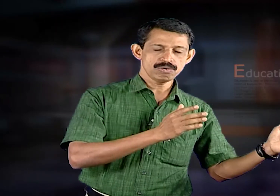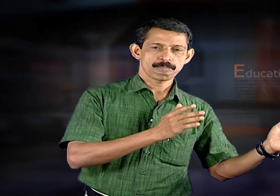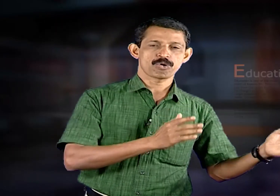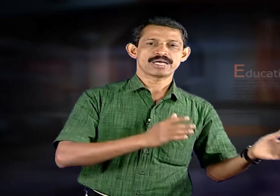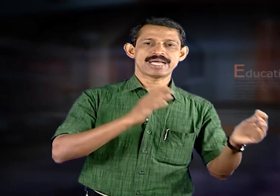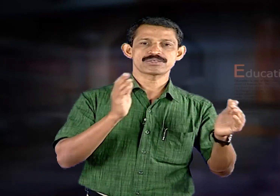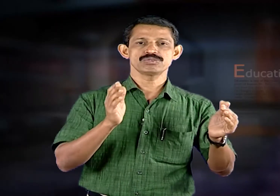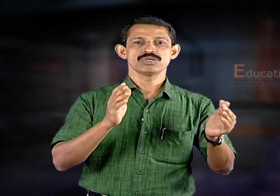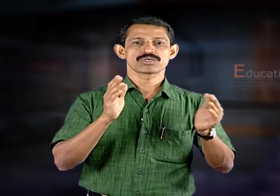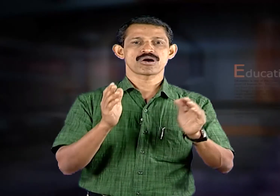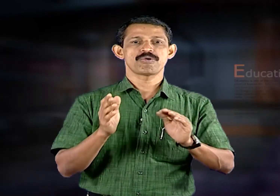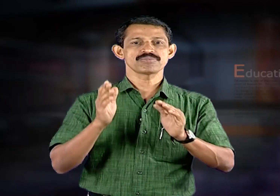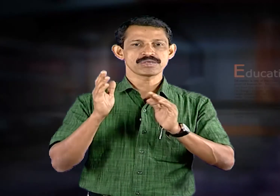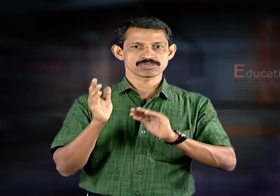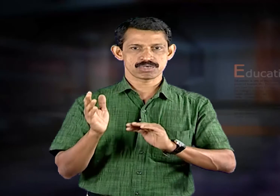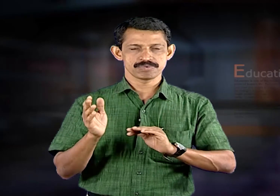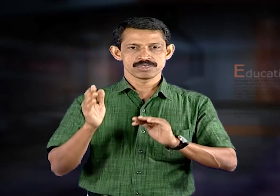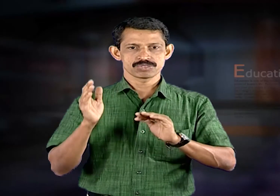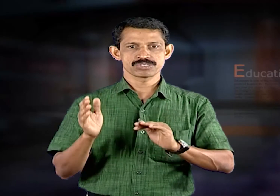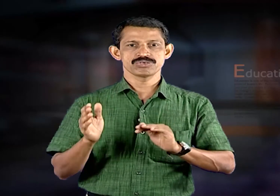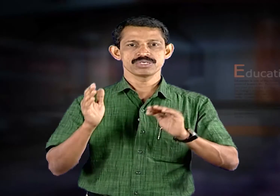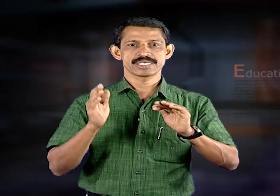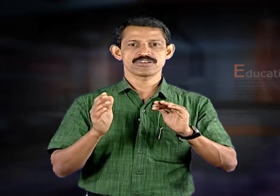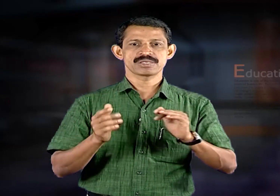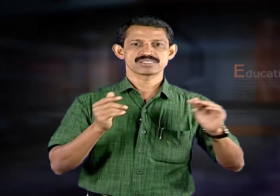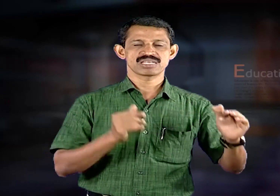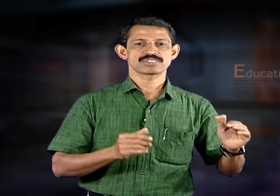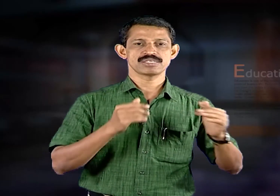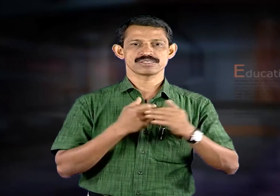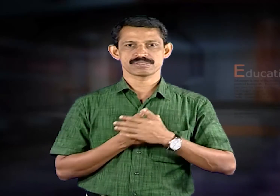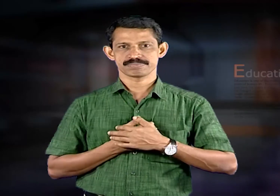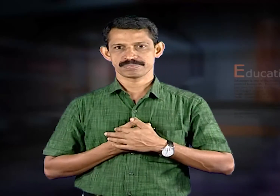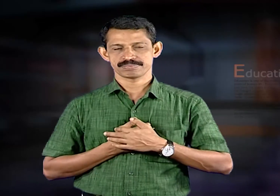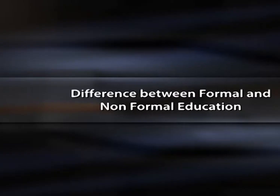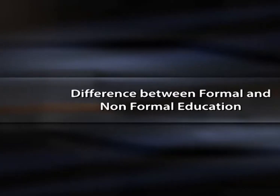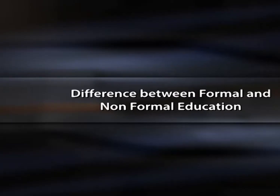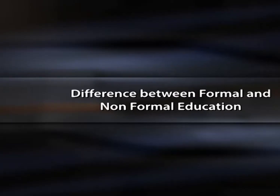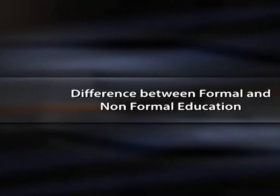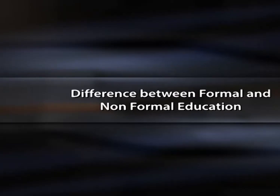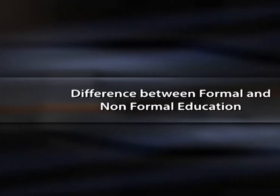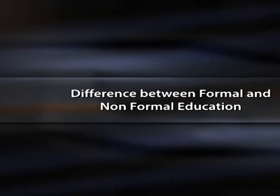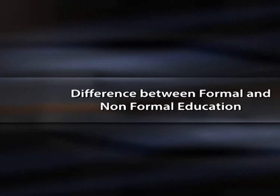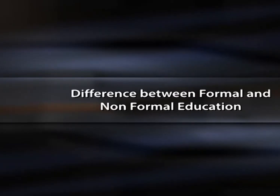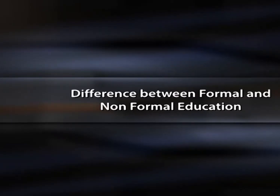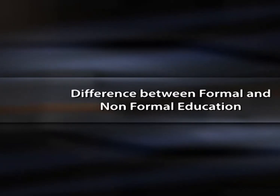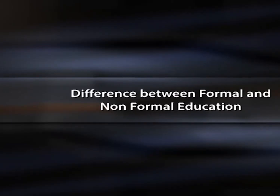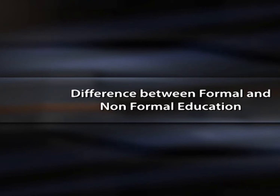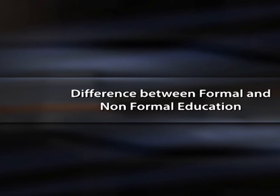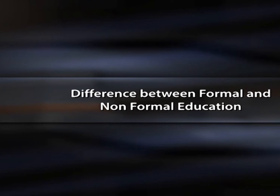or had to drop out because of socio-economic circumstances. Differences between formal